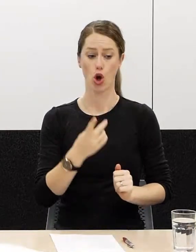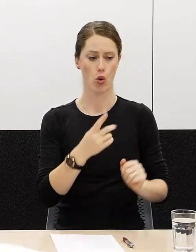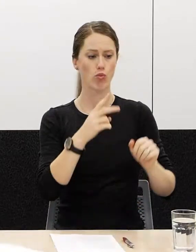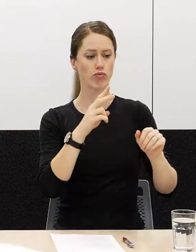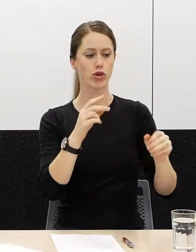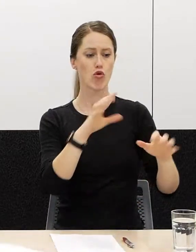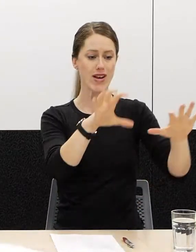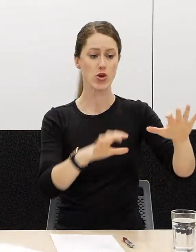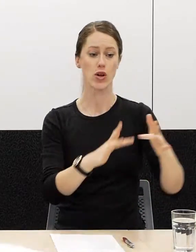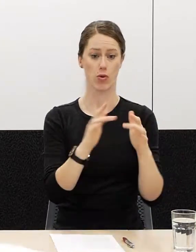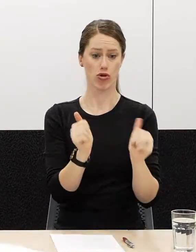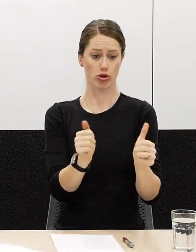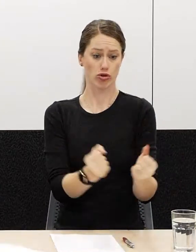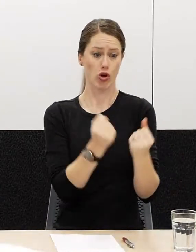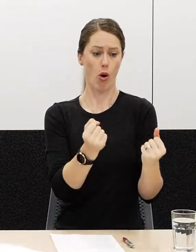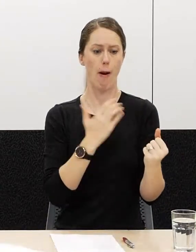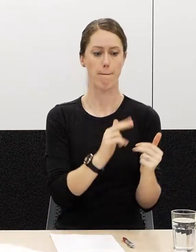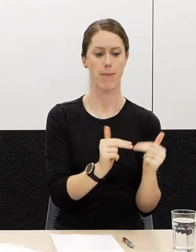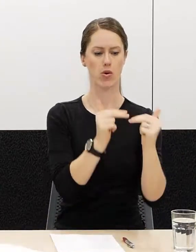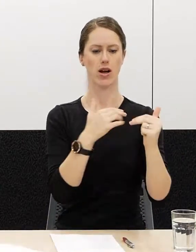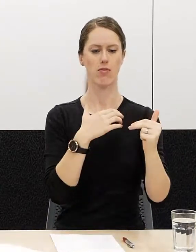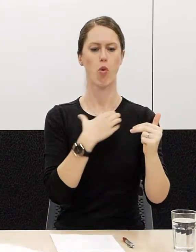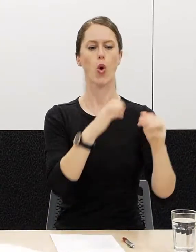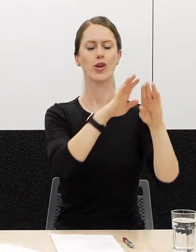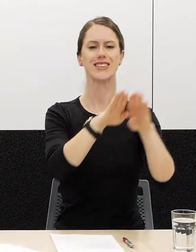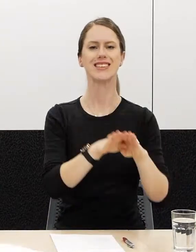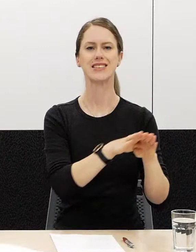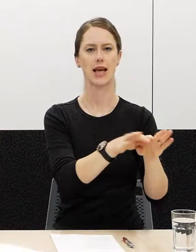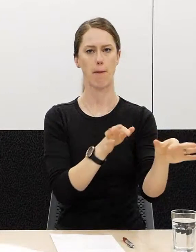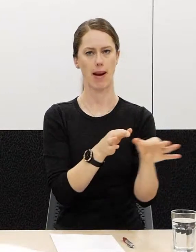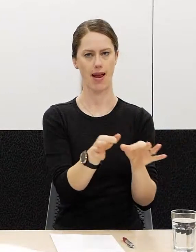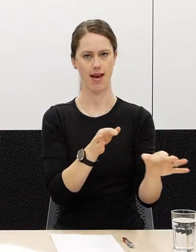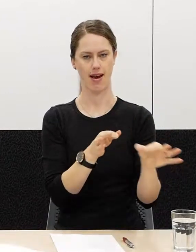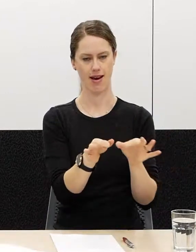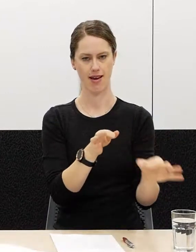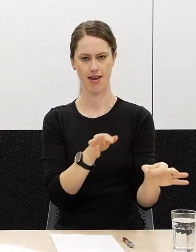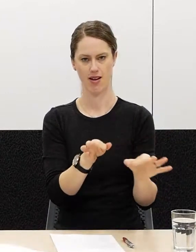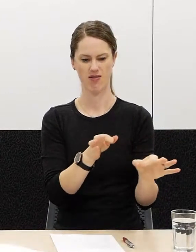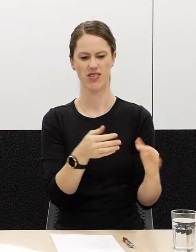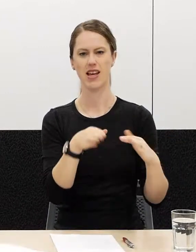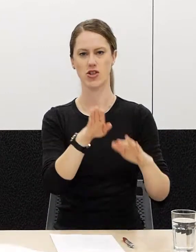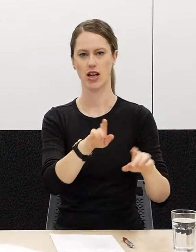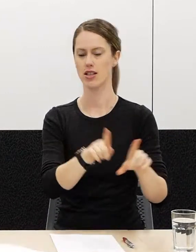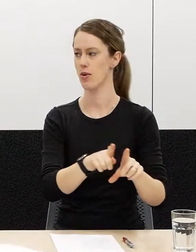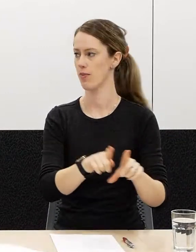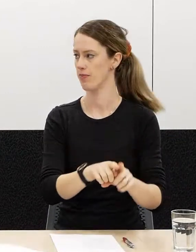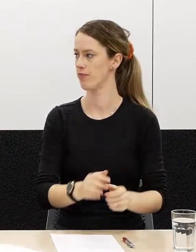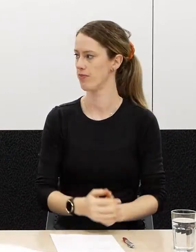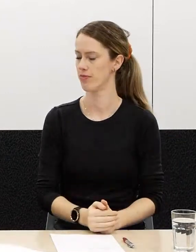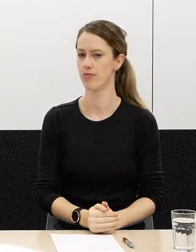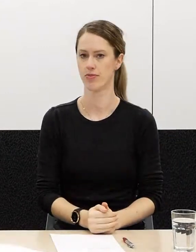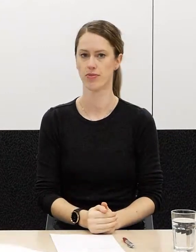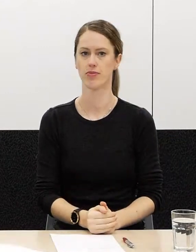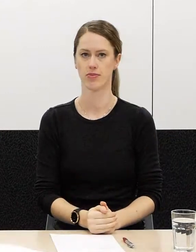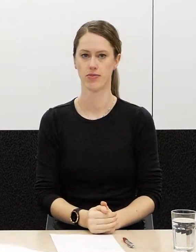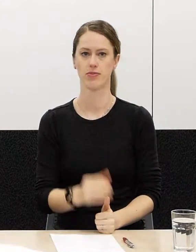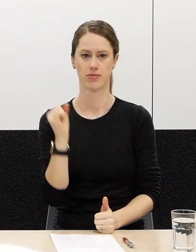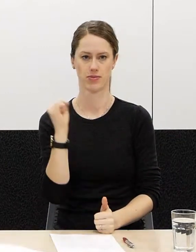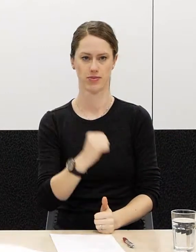regional networks, but creating some consistency in planning around what we do nationally as well. Absolutely.